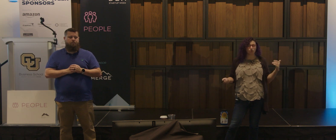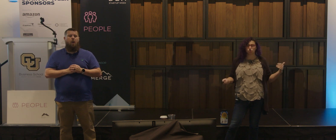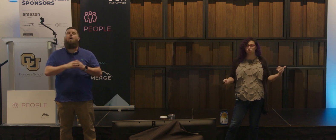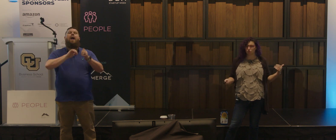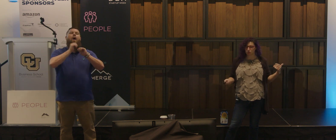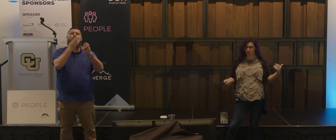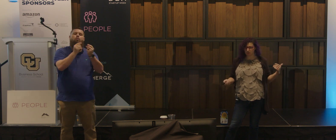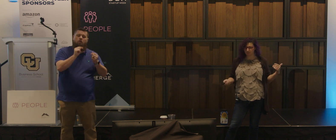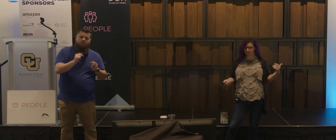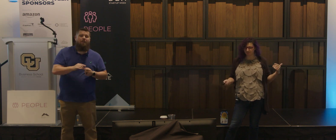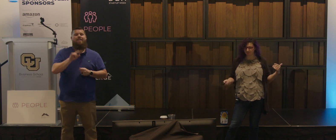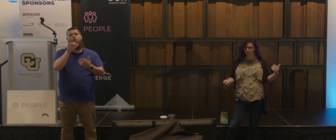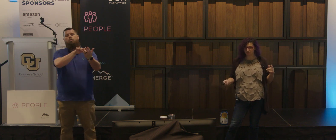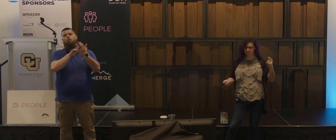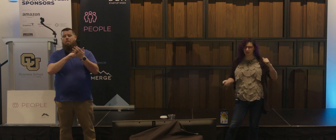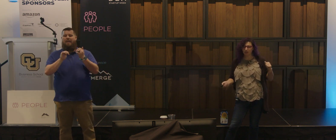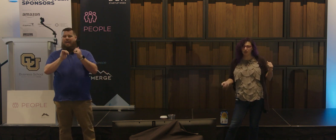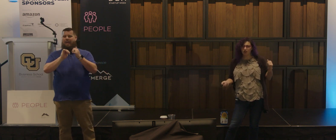about how to do those duties.